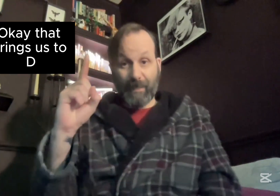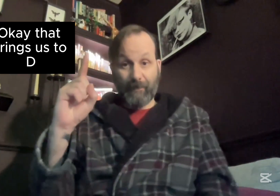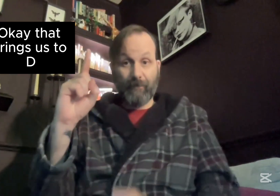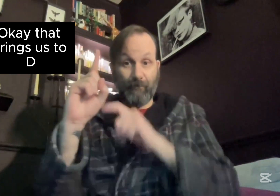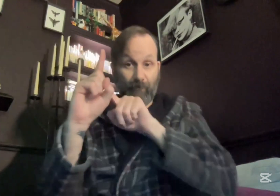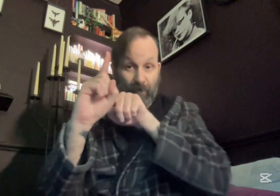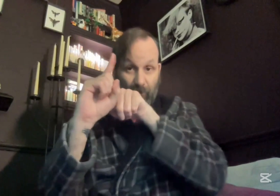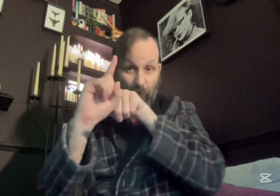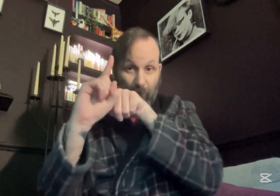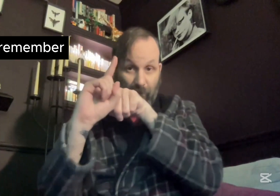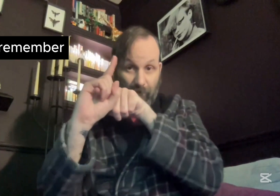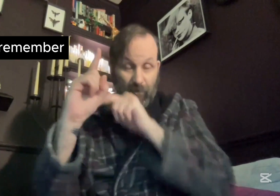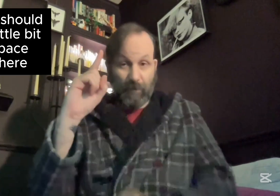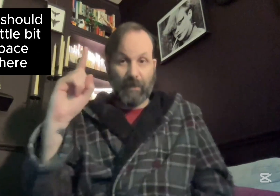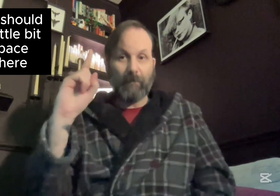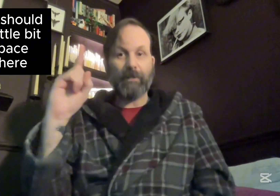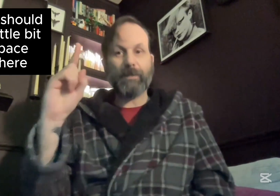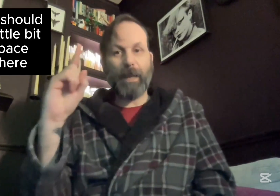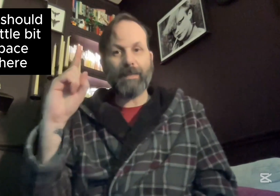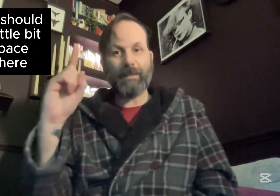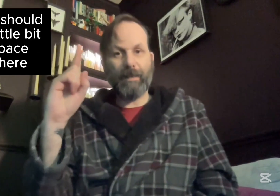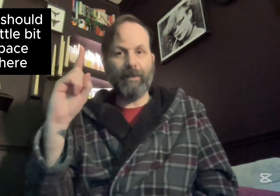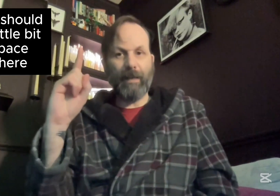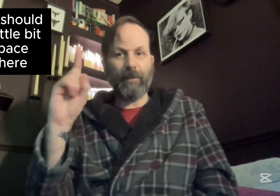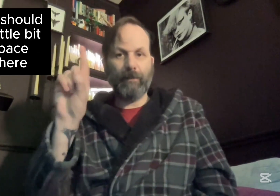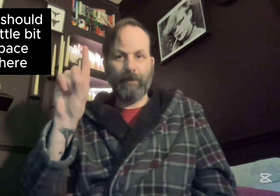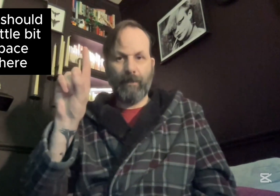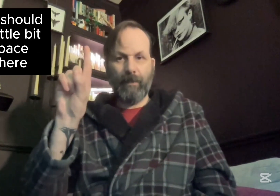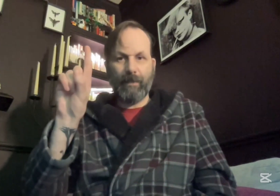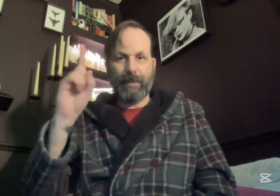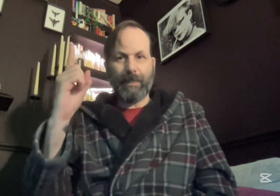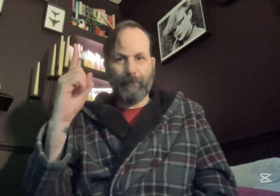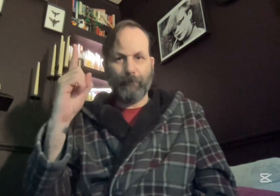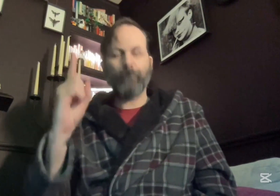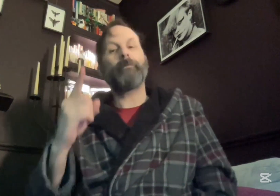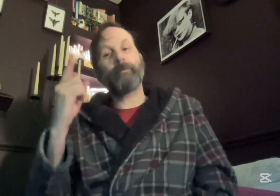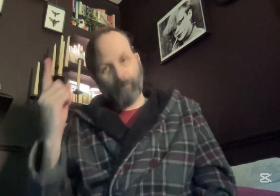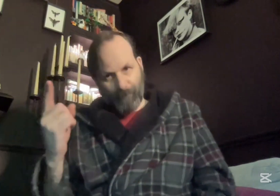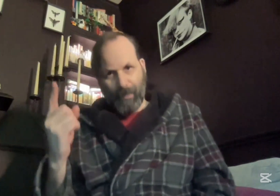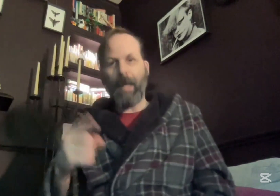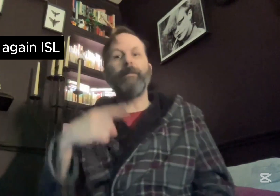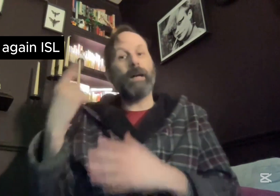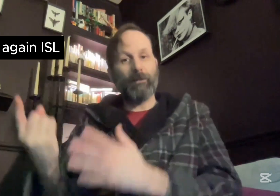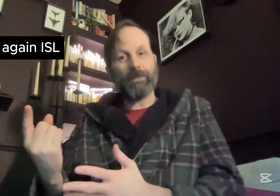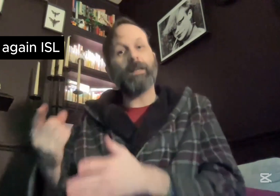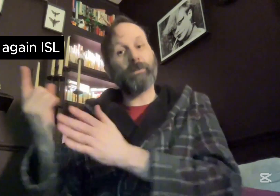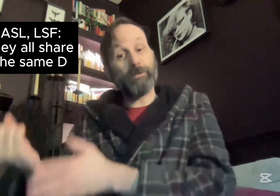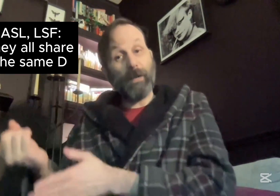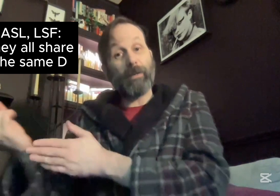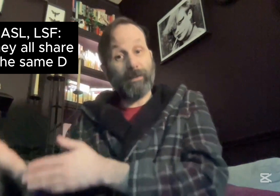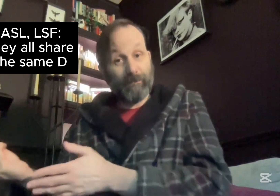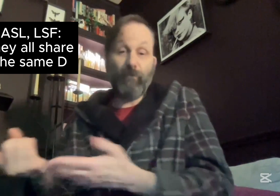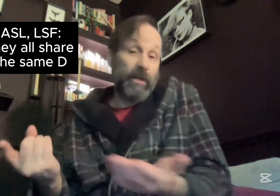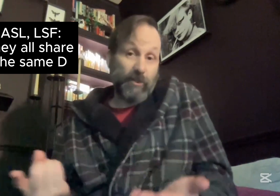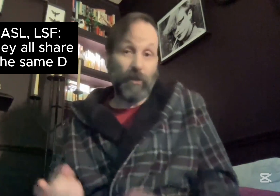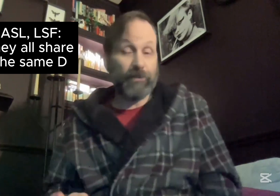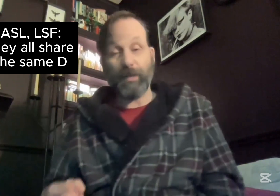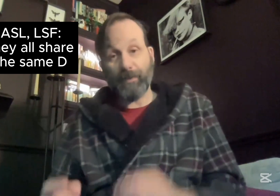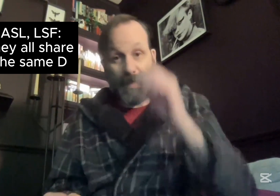D. Remember, there should be a little bit of space in there. D. Again, Irish Sign Language, American, French, all share the